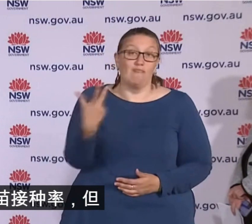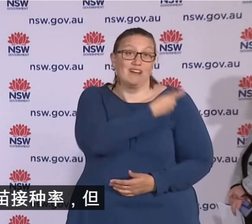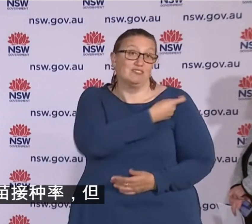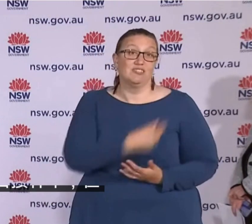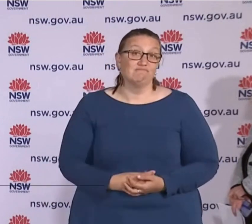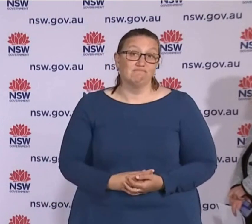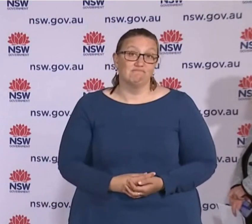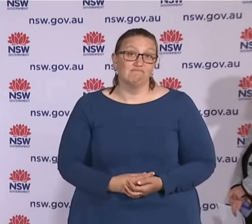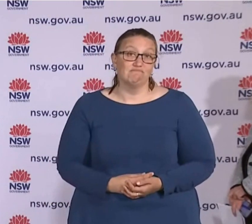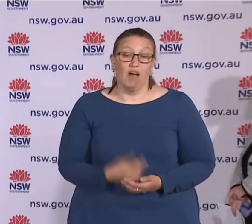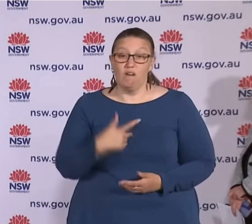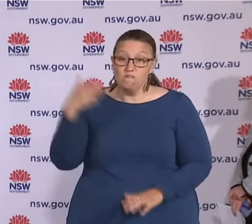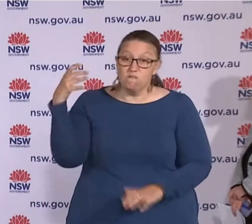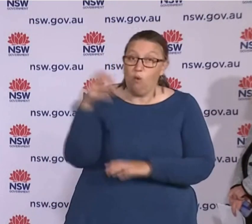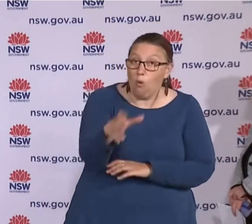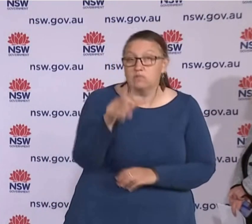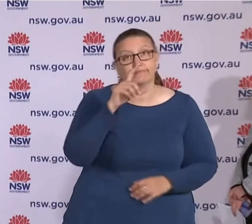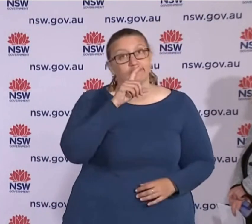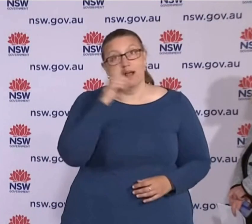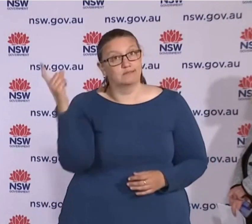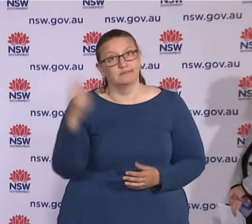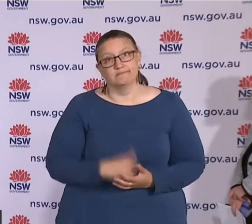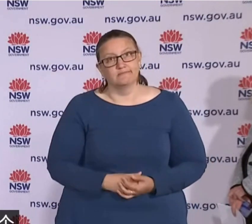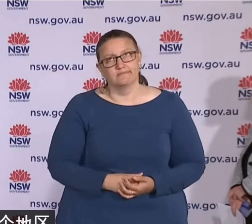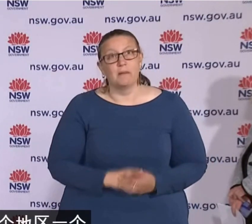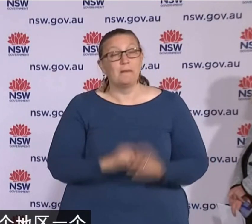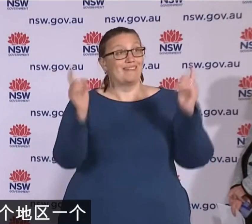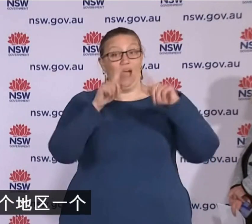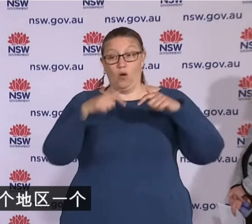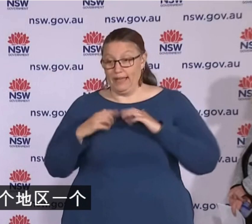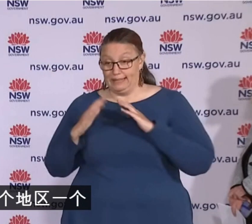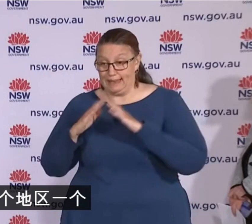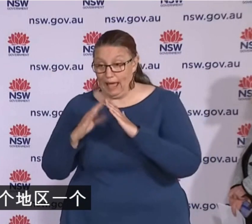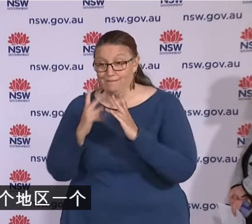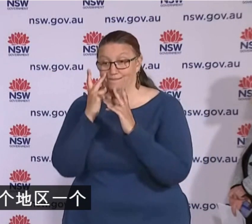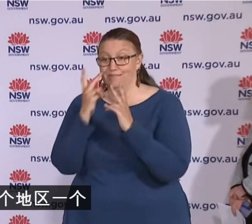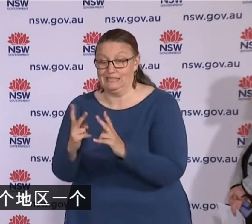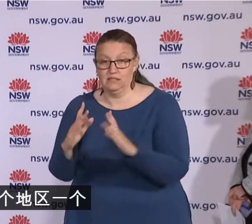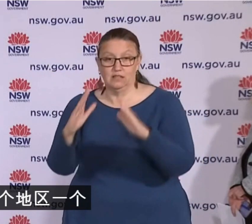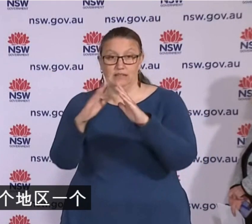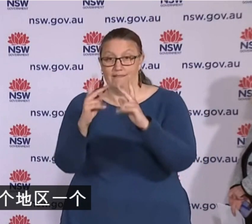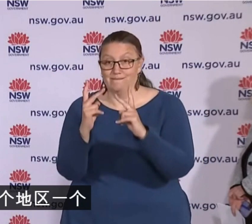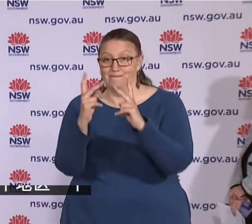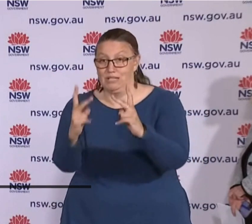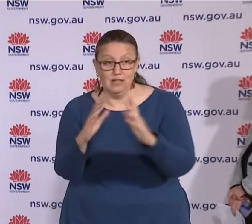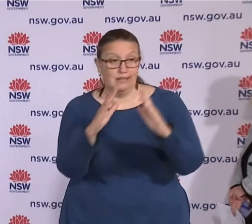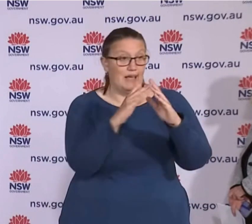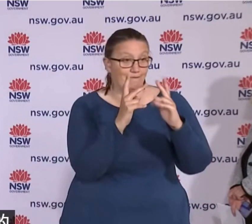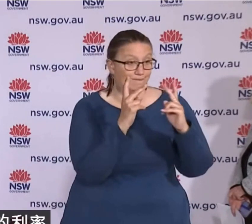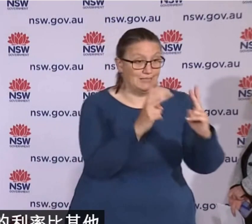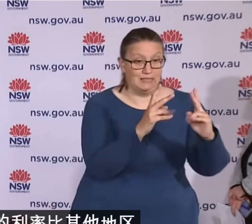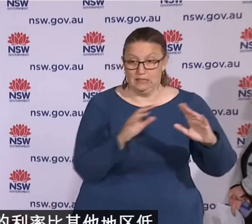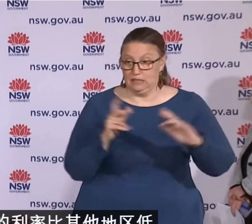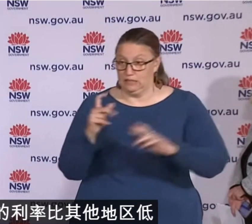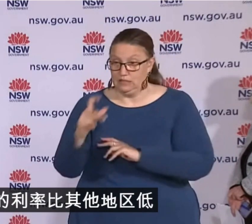having a specific strategy whereby we're literally going through town by town, region by region, suburb by suburb, to pick up why some areas have